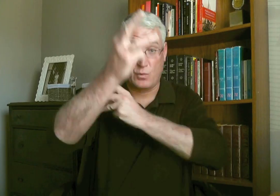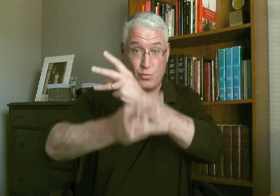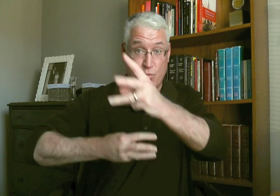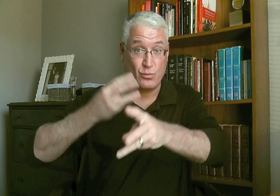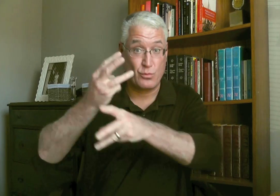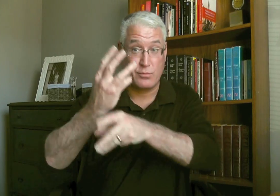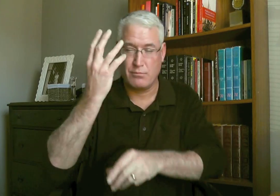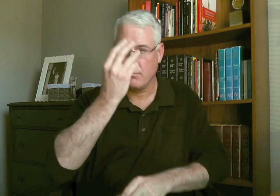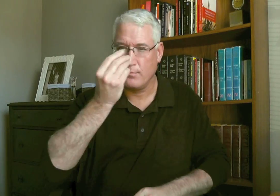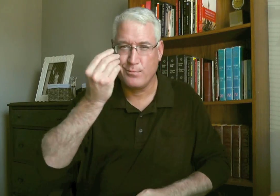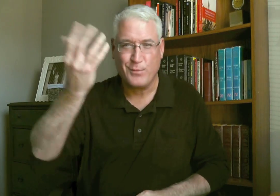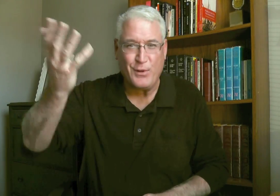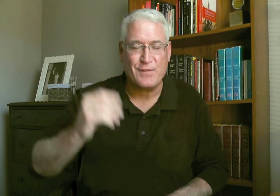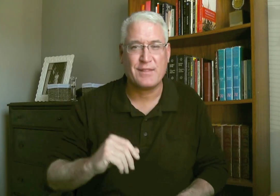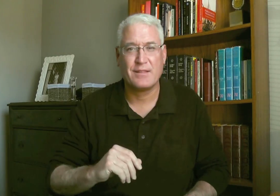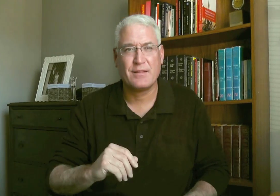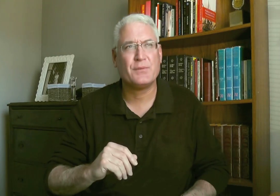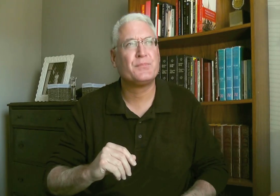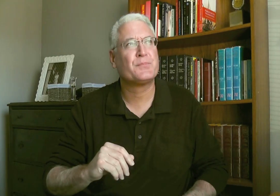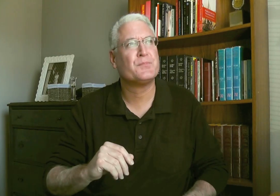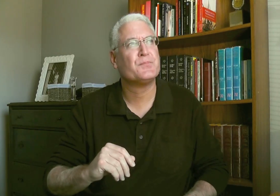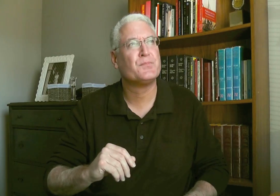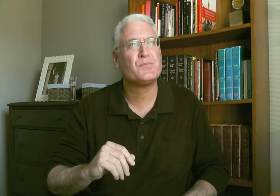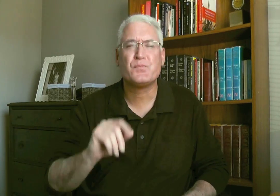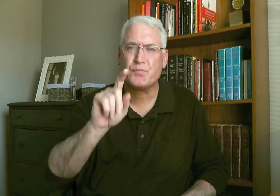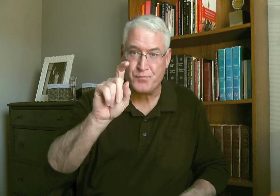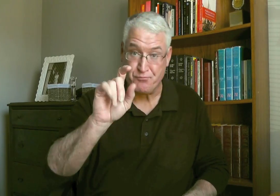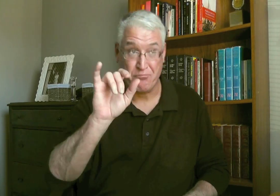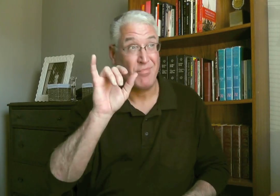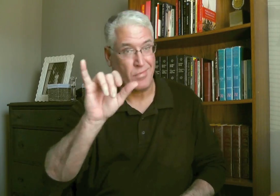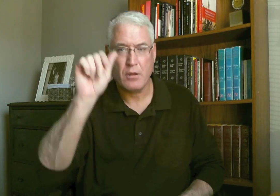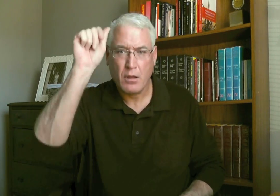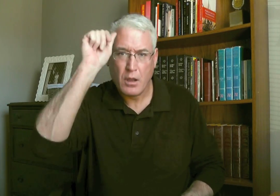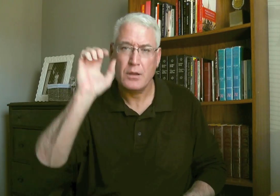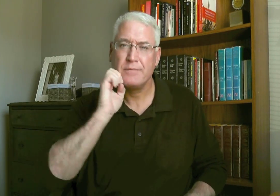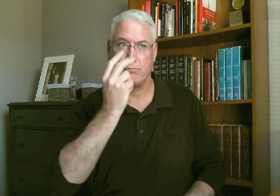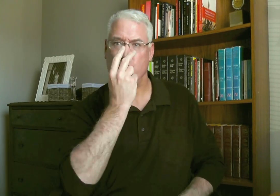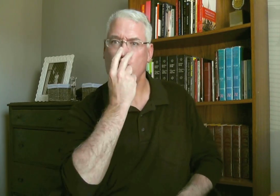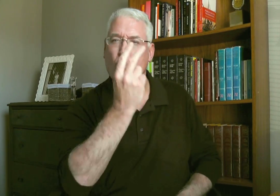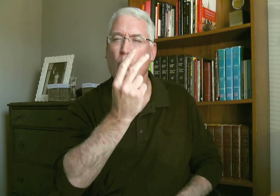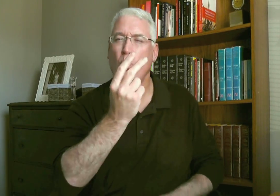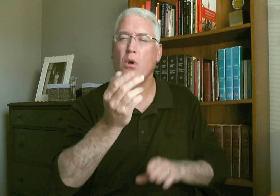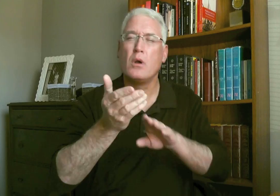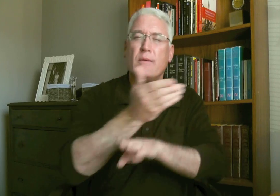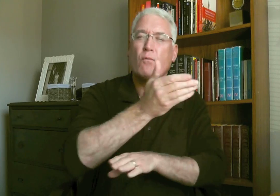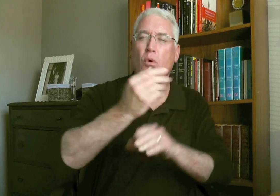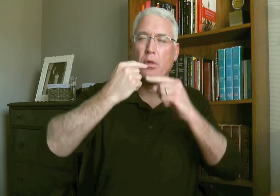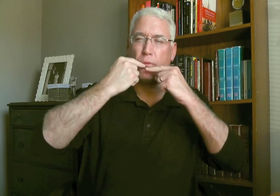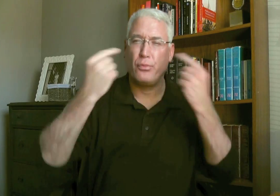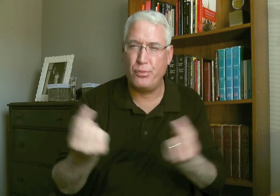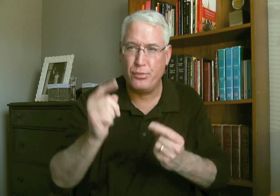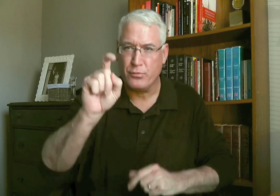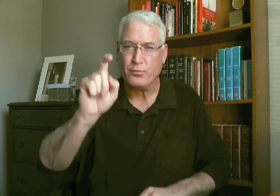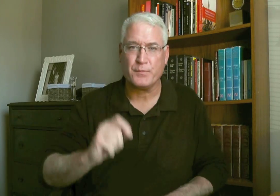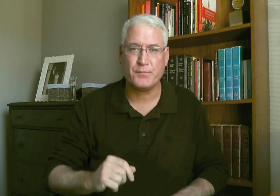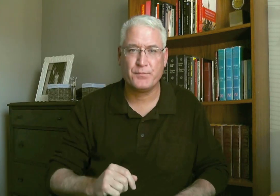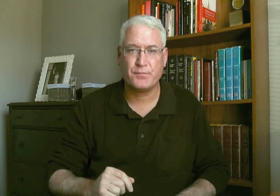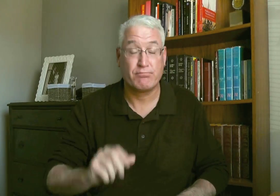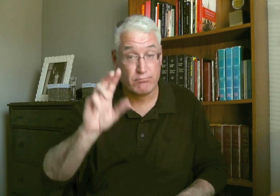We see the world, it's so beautiful. Question: is this the same world that Adam and Eve saw before they fell into